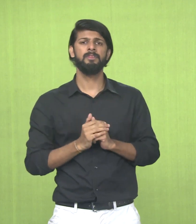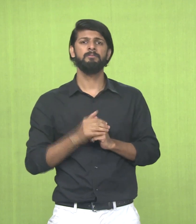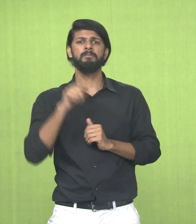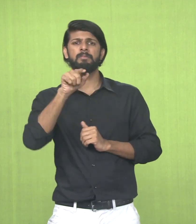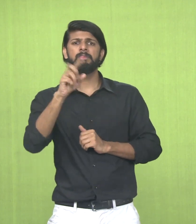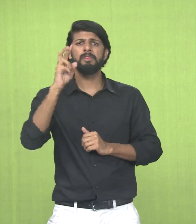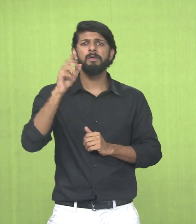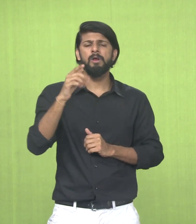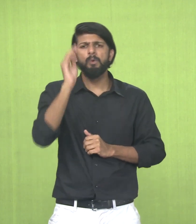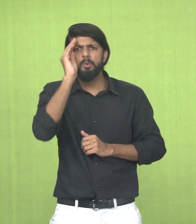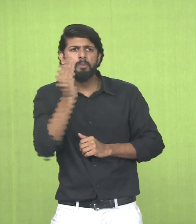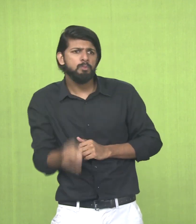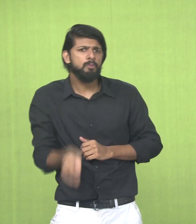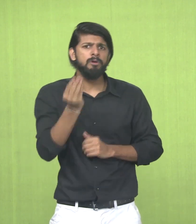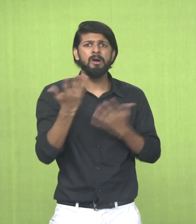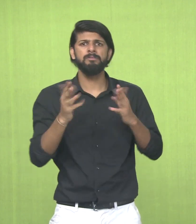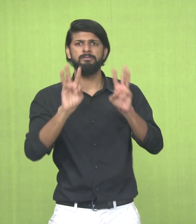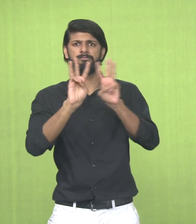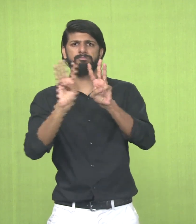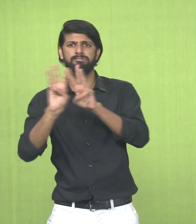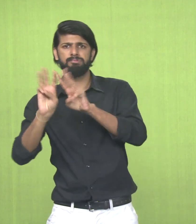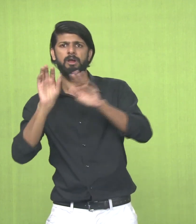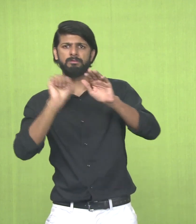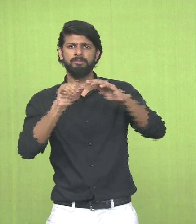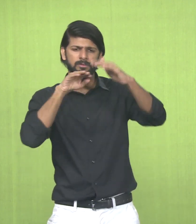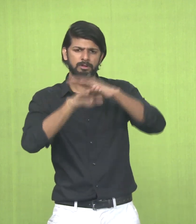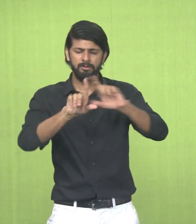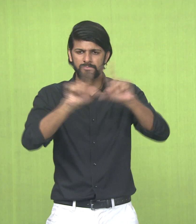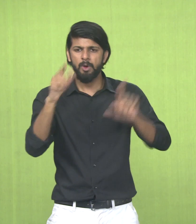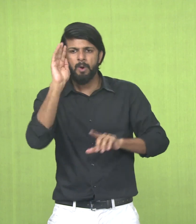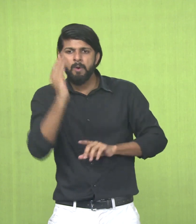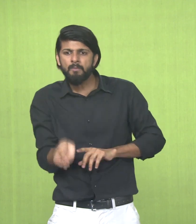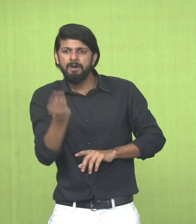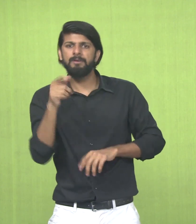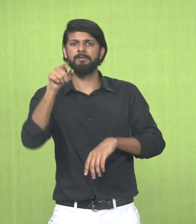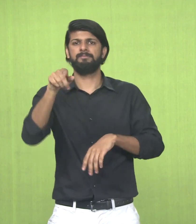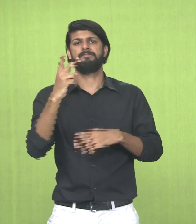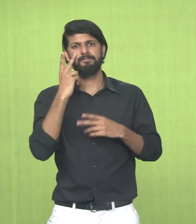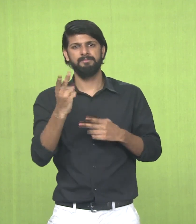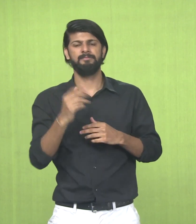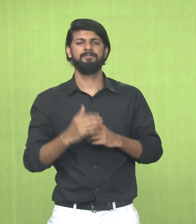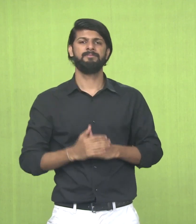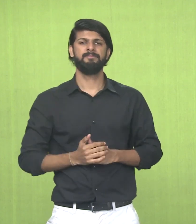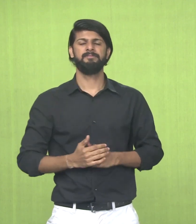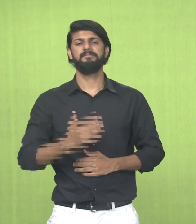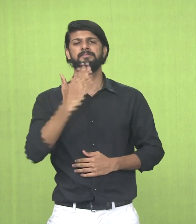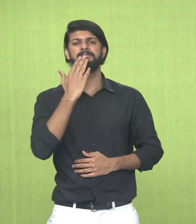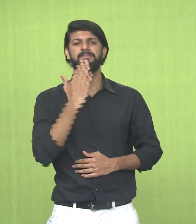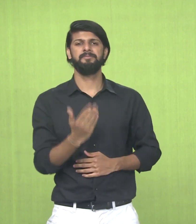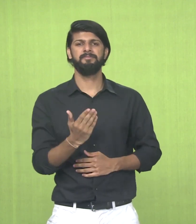For more information, you may visit our website www.nios.ac.in. Thank you.